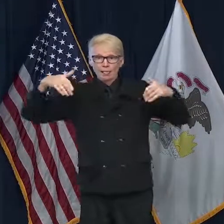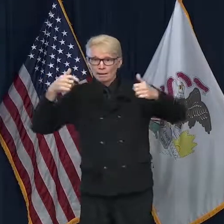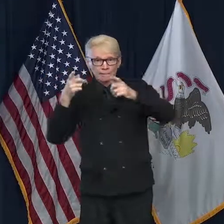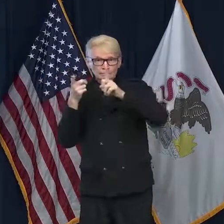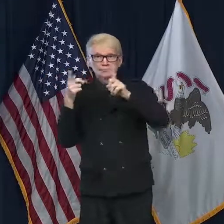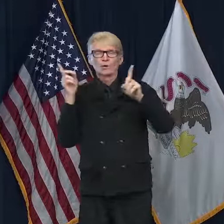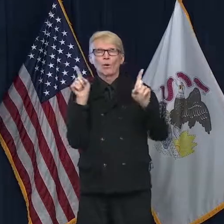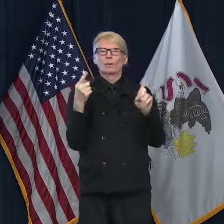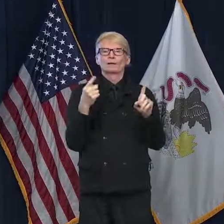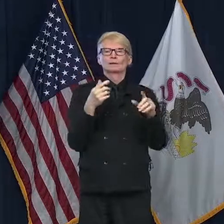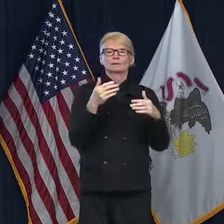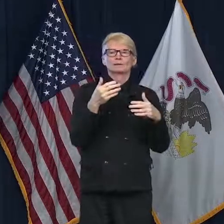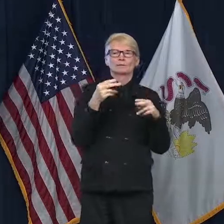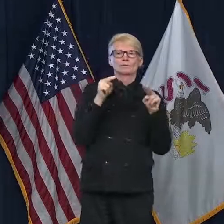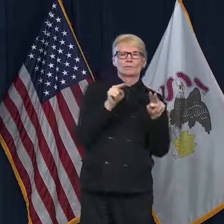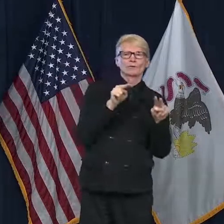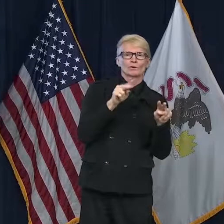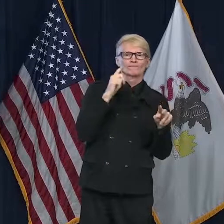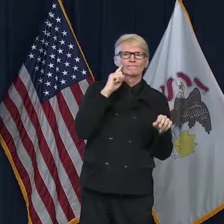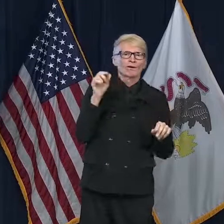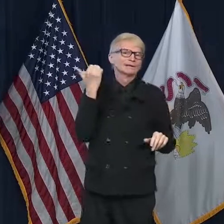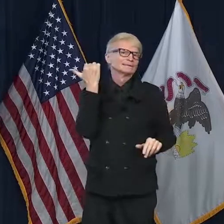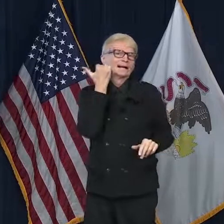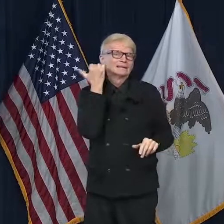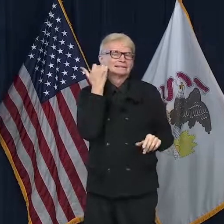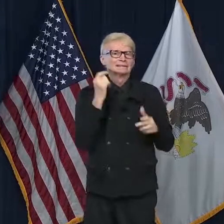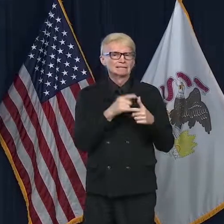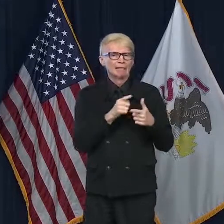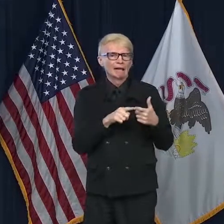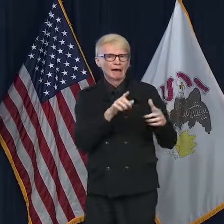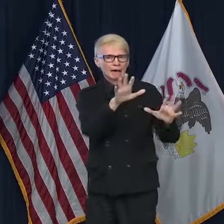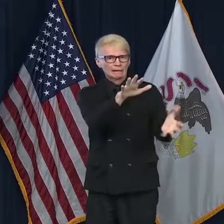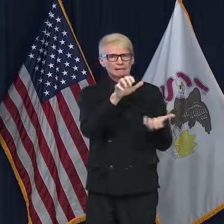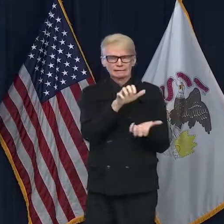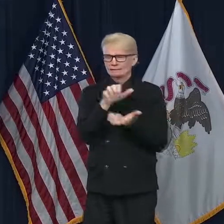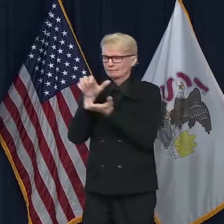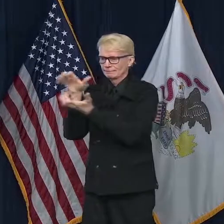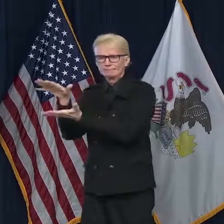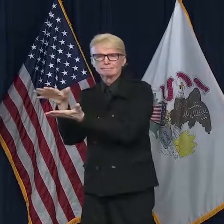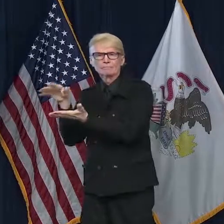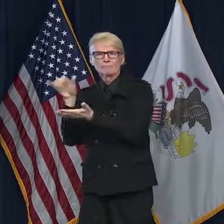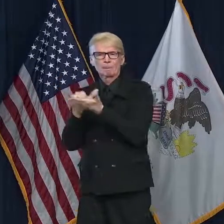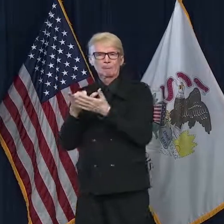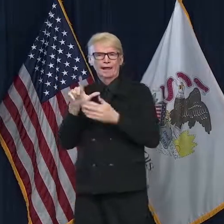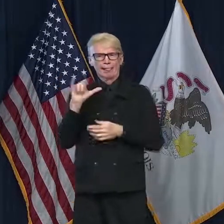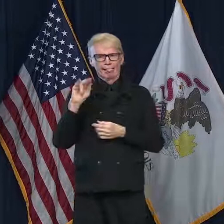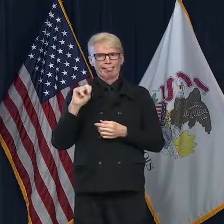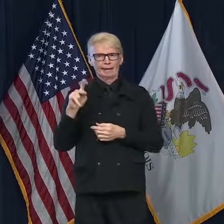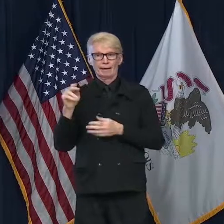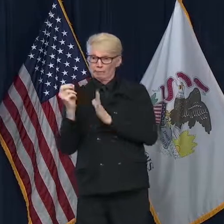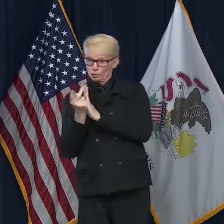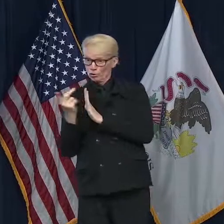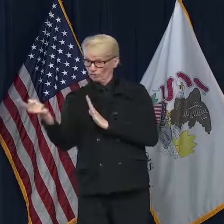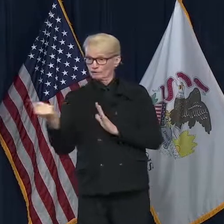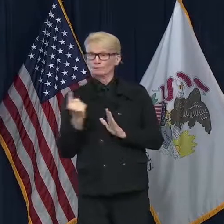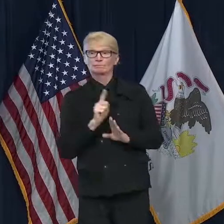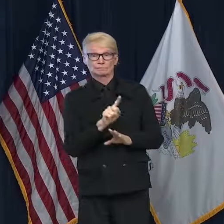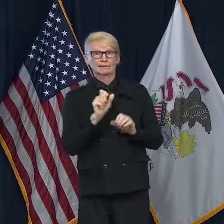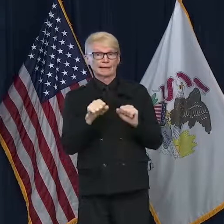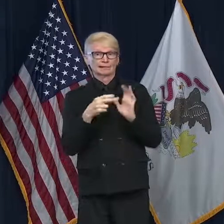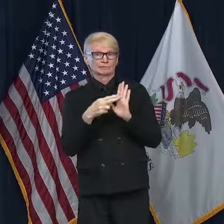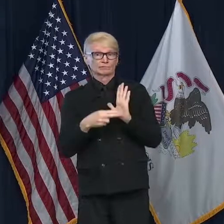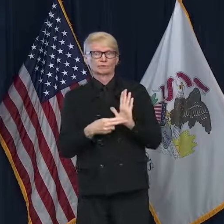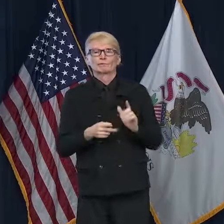those dentists that were trying to be targeted will have that link to sign up. But when there are, the